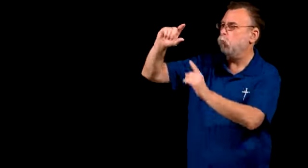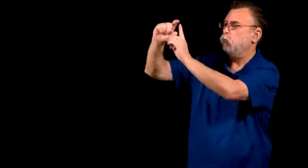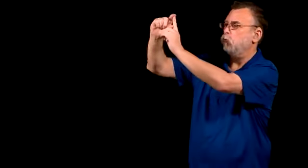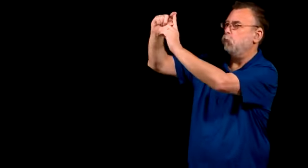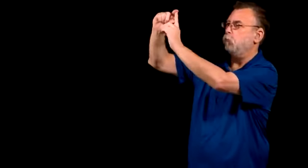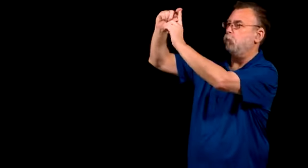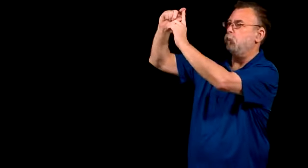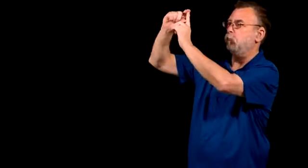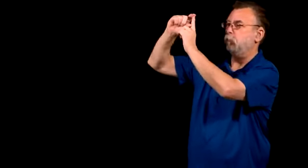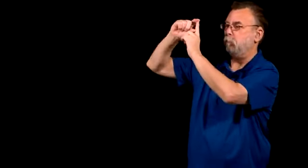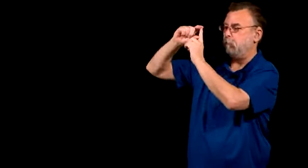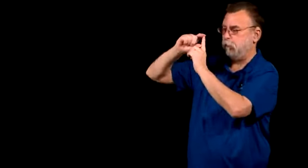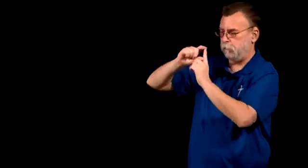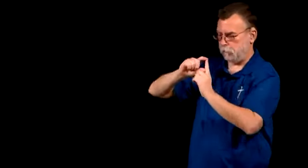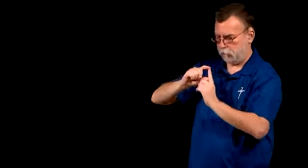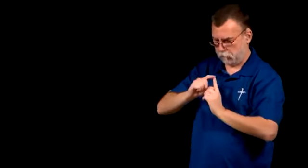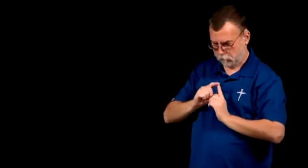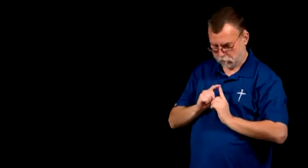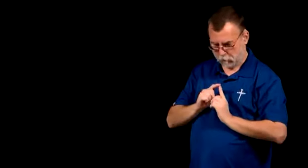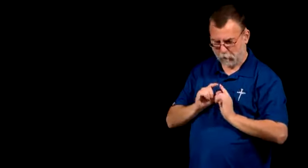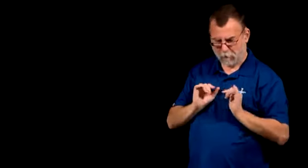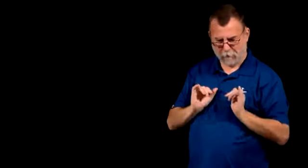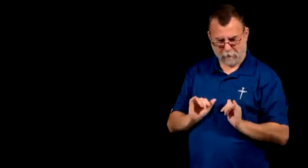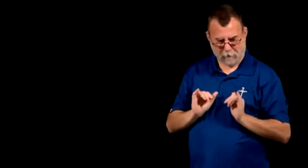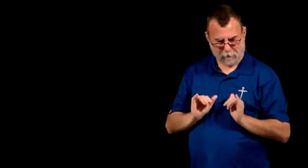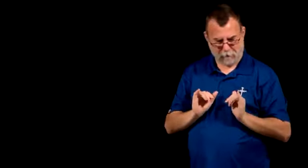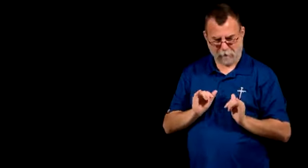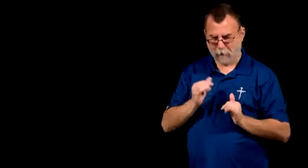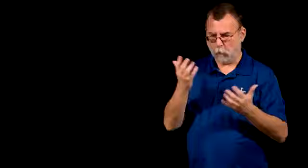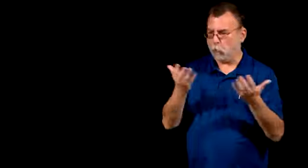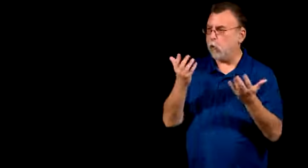For all those here to learn your word